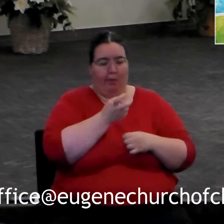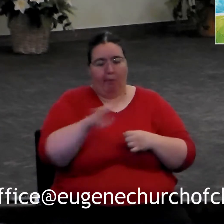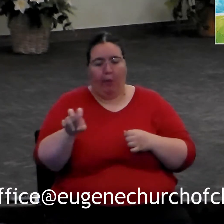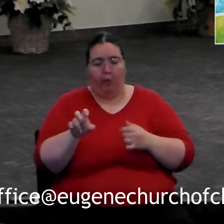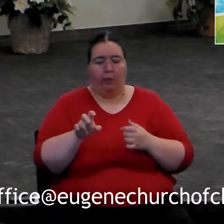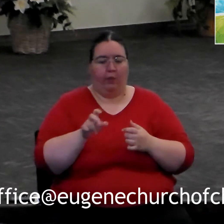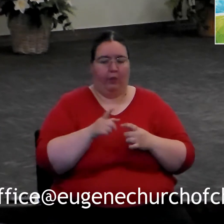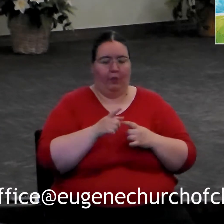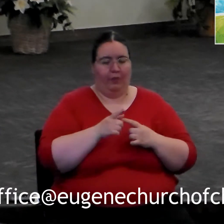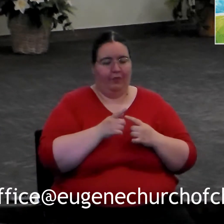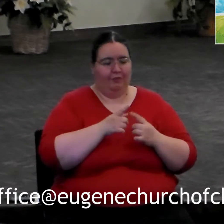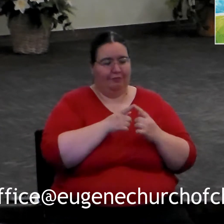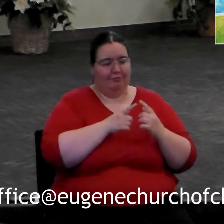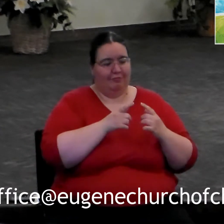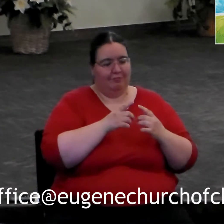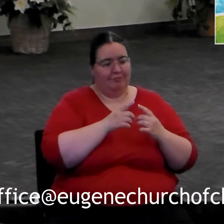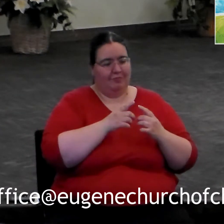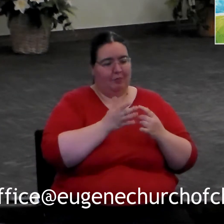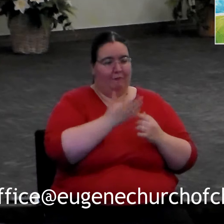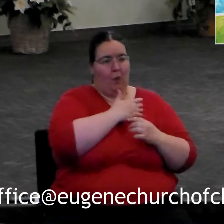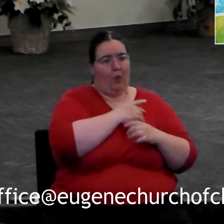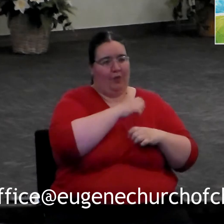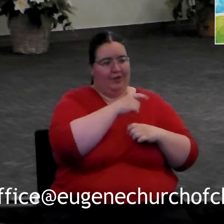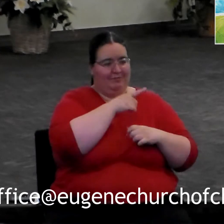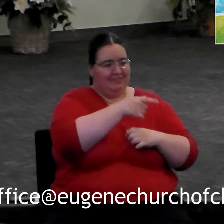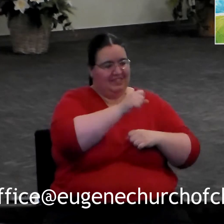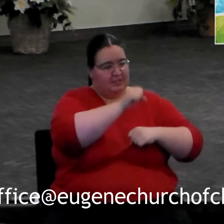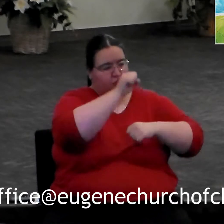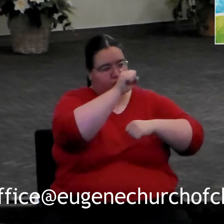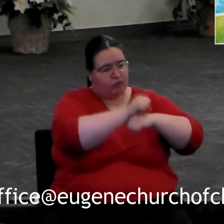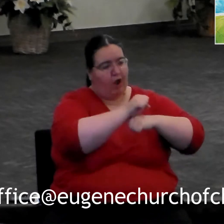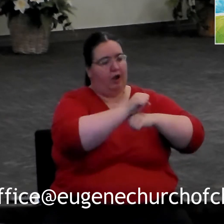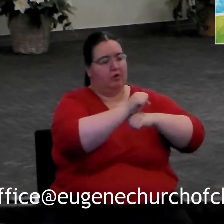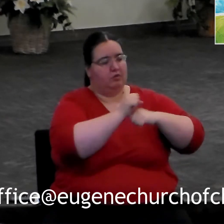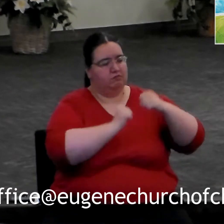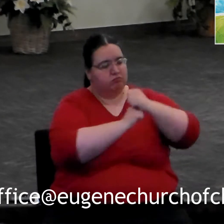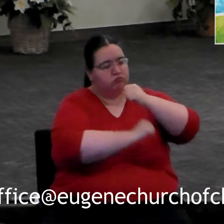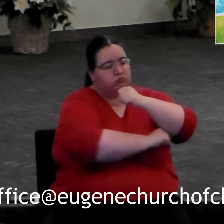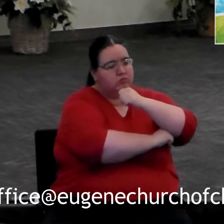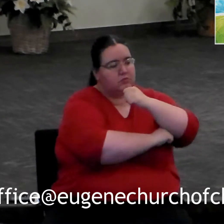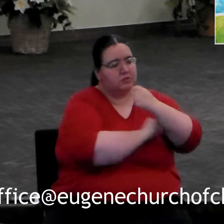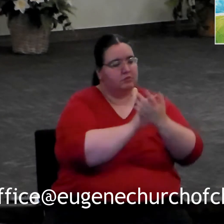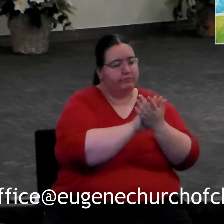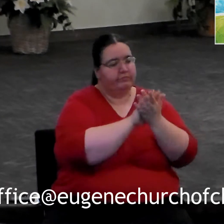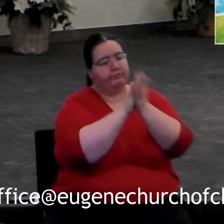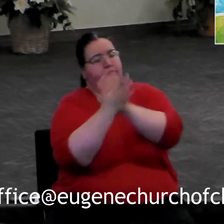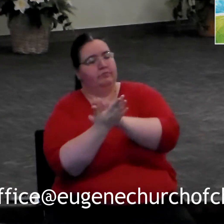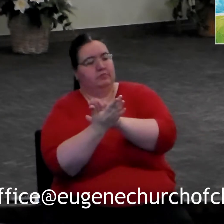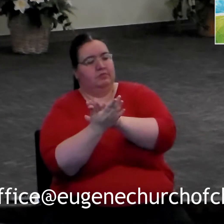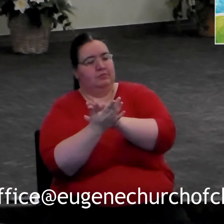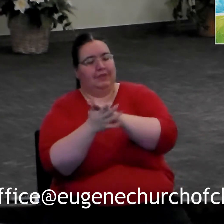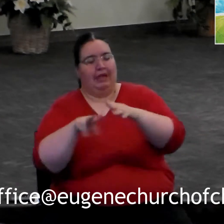sitting here could very easily do the same thing. Now, the beauty of the gospel is we could also flip this slide upside down.